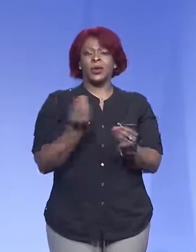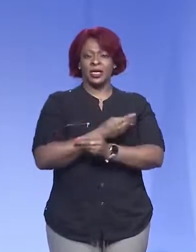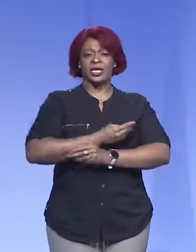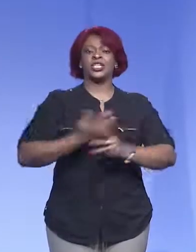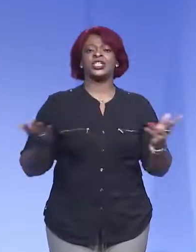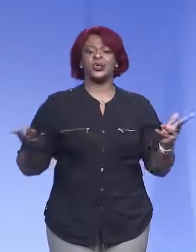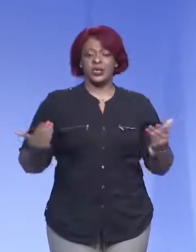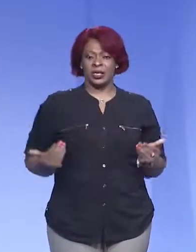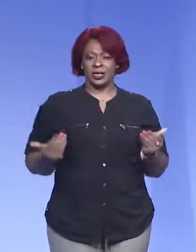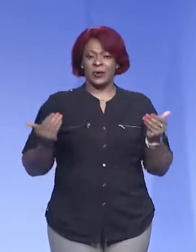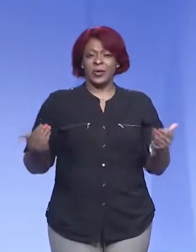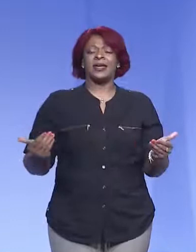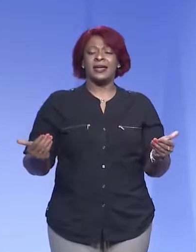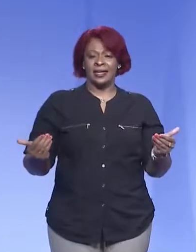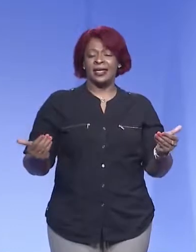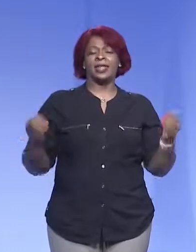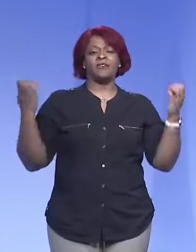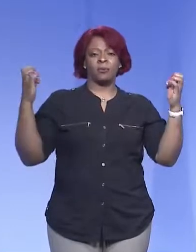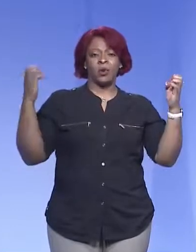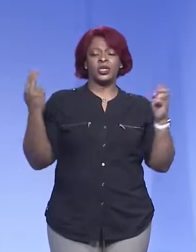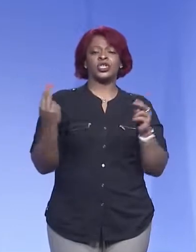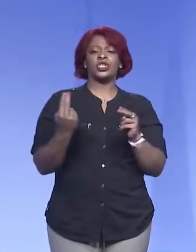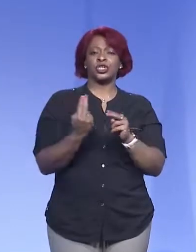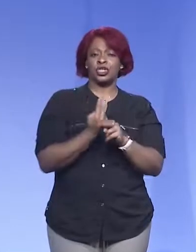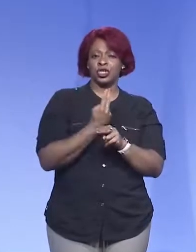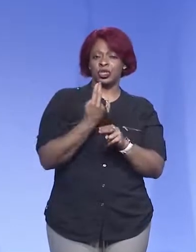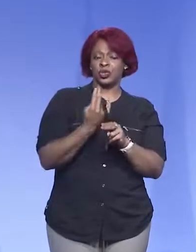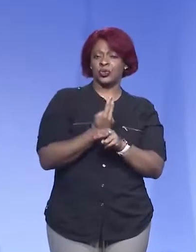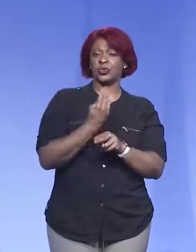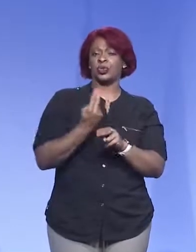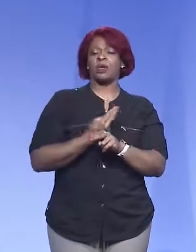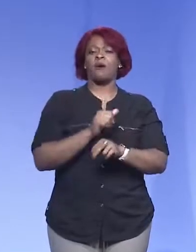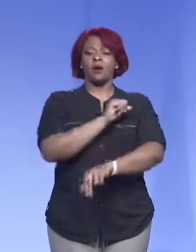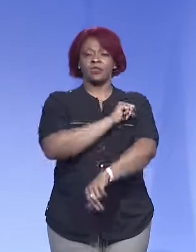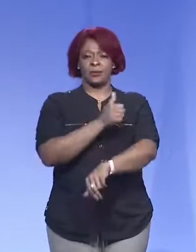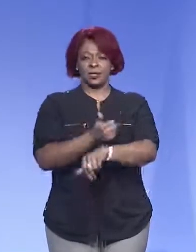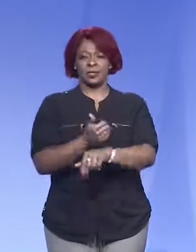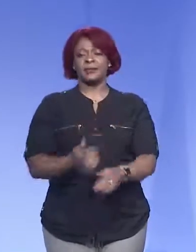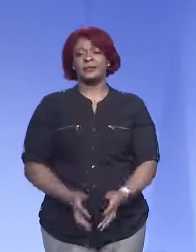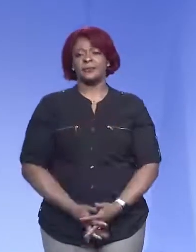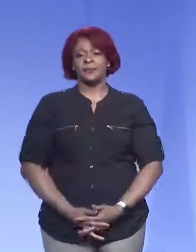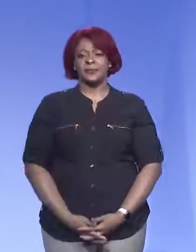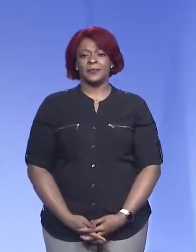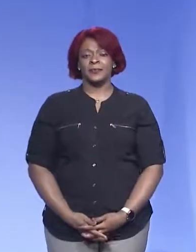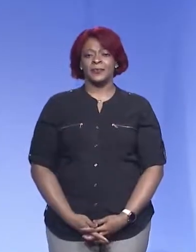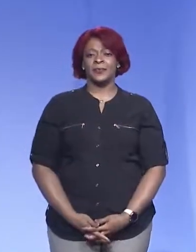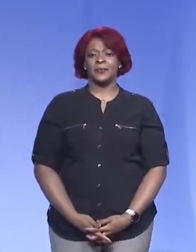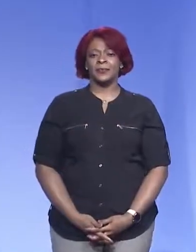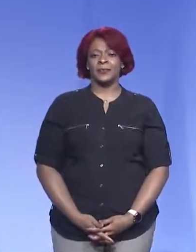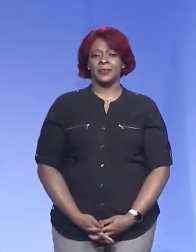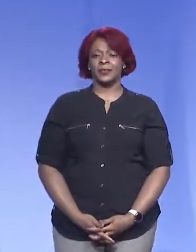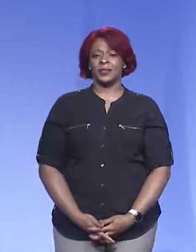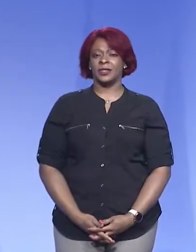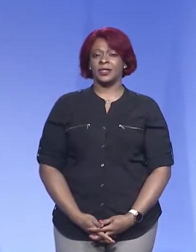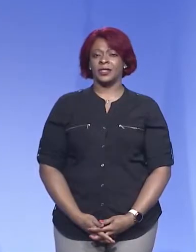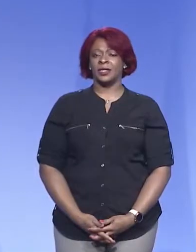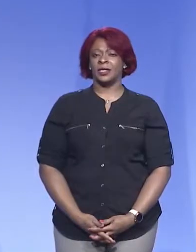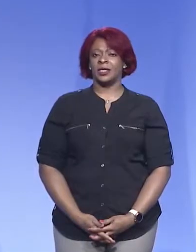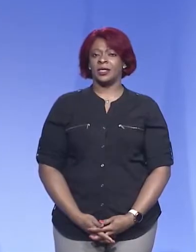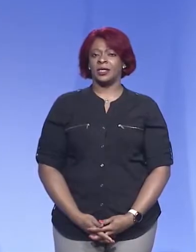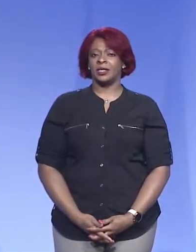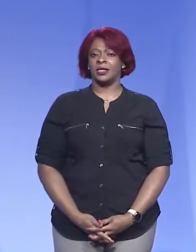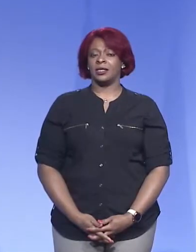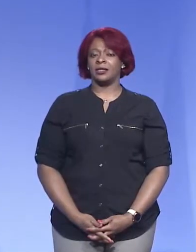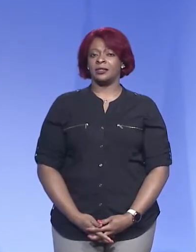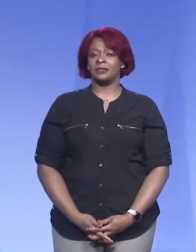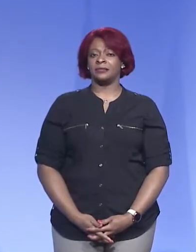issuing an emergency use authorization. Is there another question? That